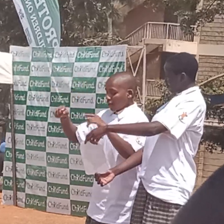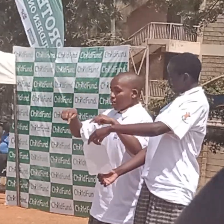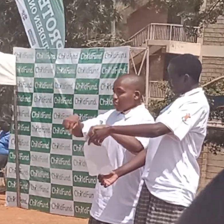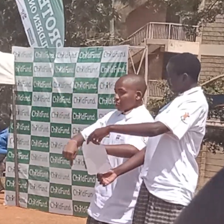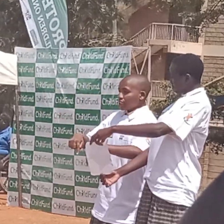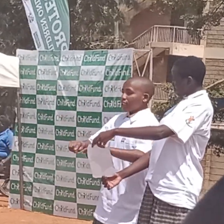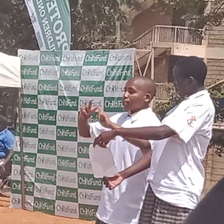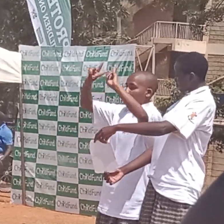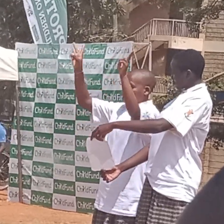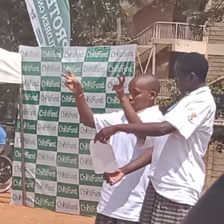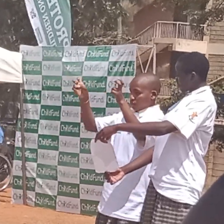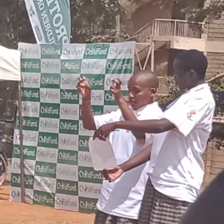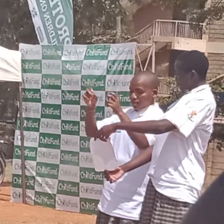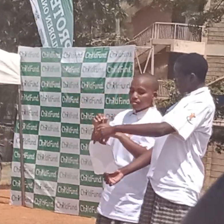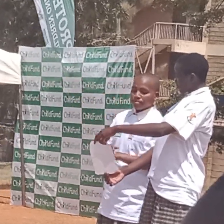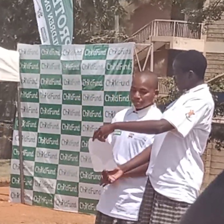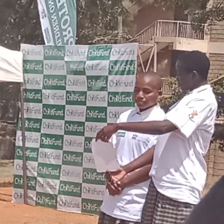Hello,